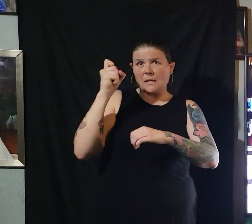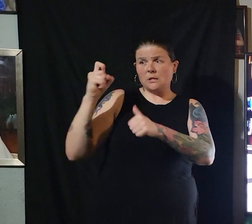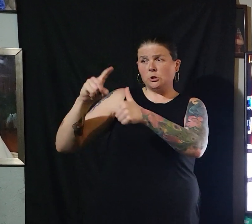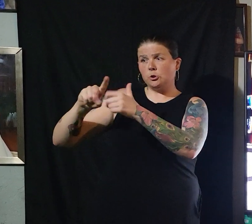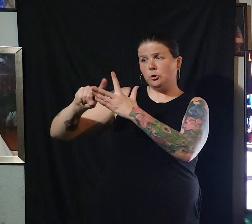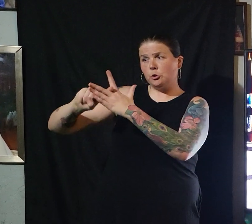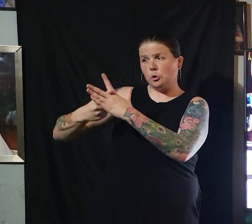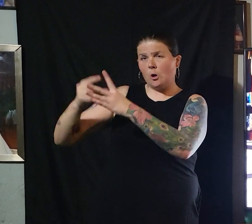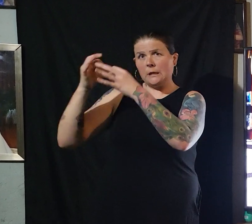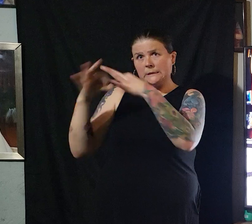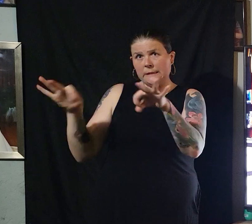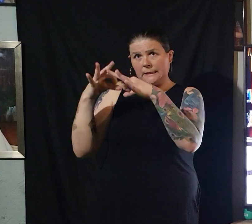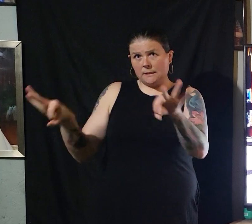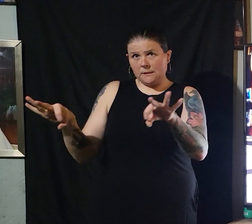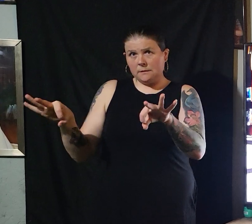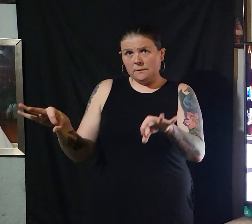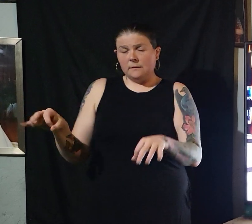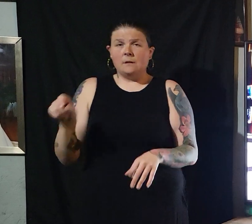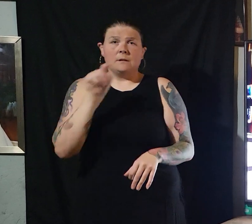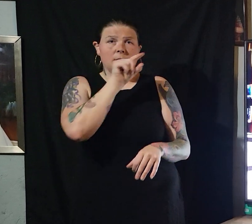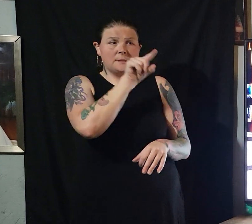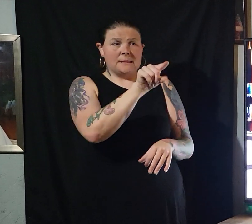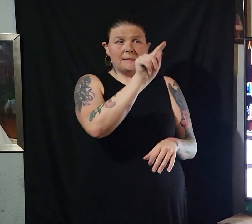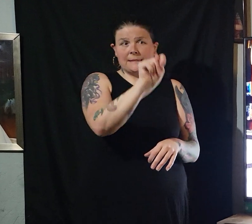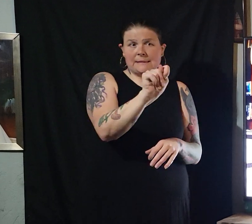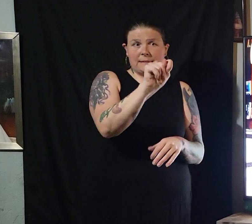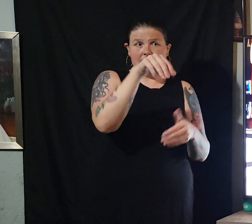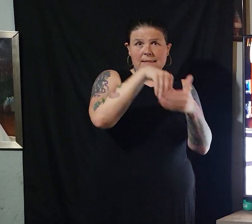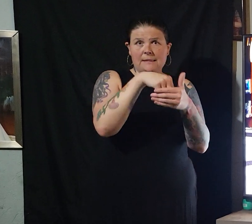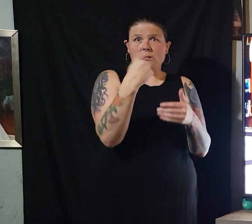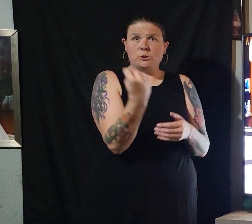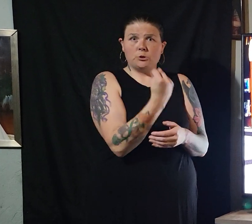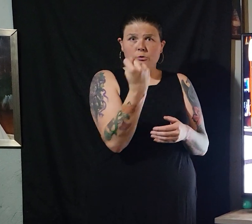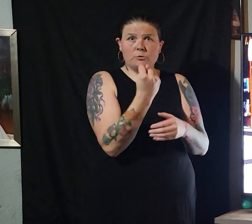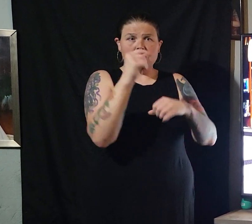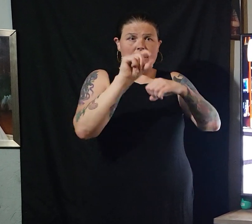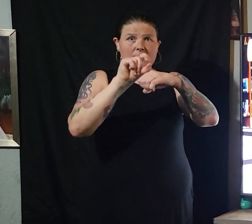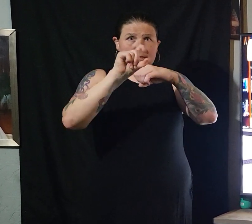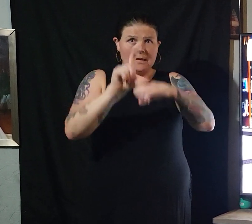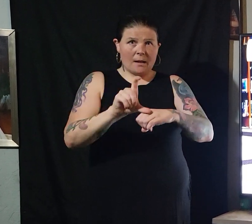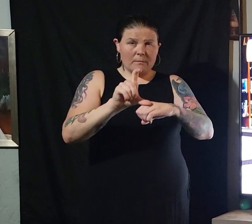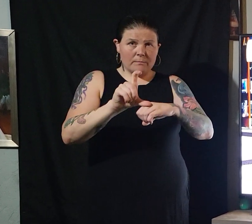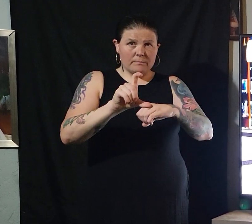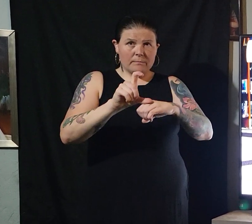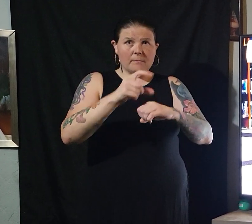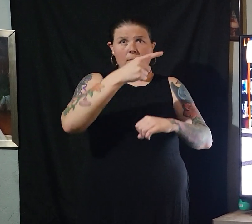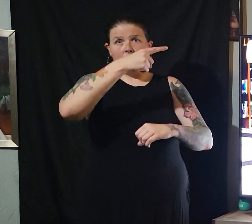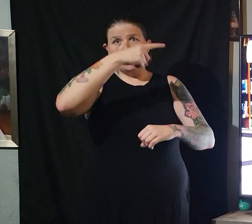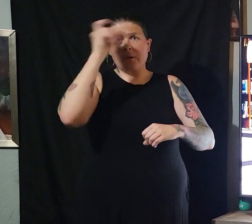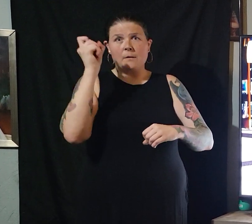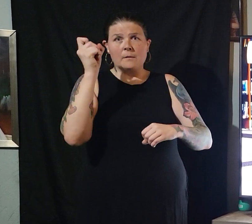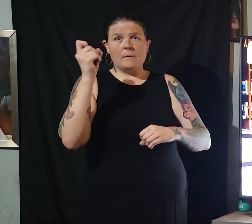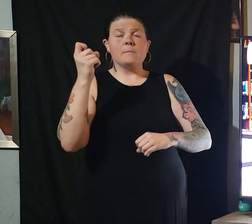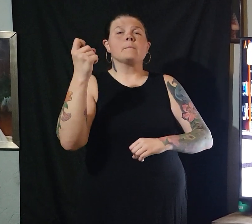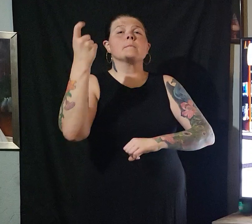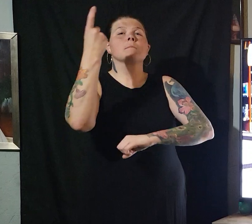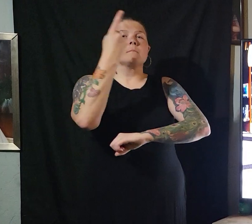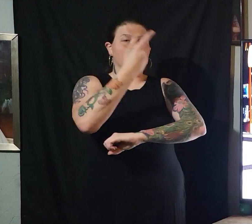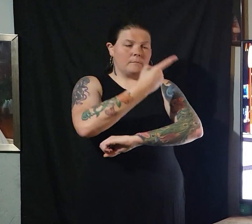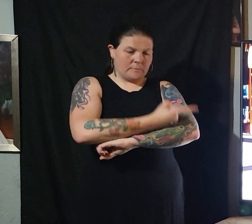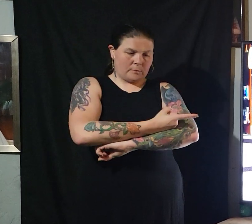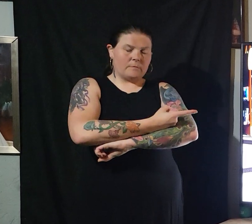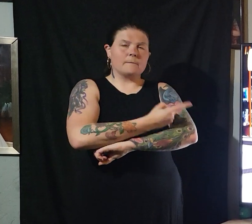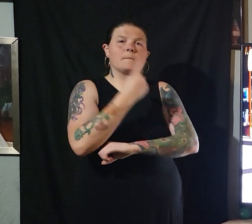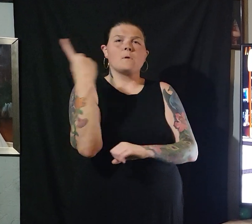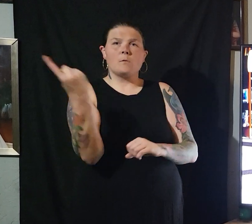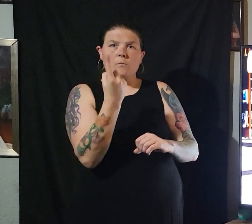the beginning of the sentence. And the T for Tuesday is capitalized as well because